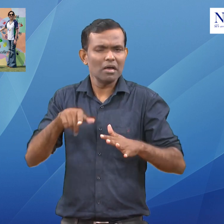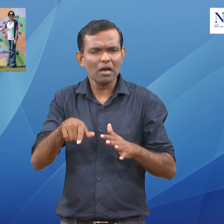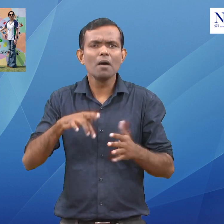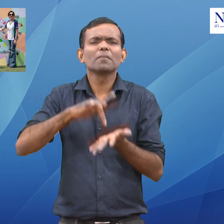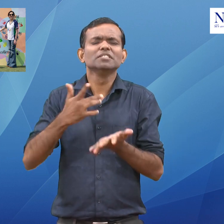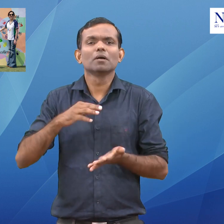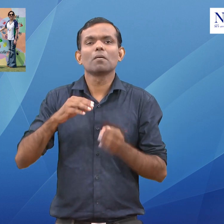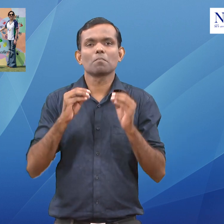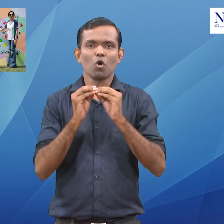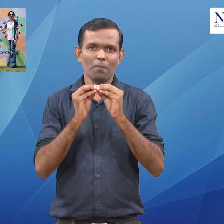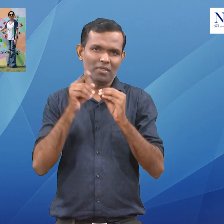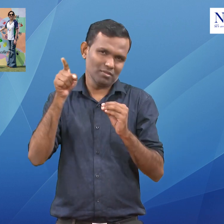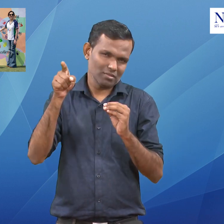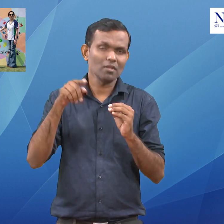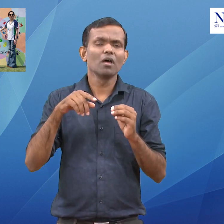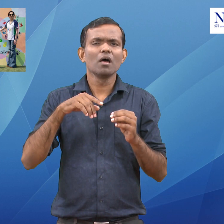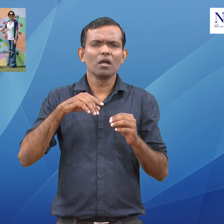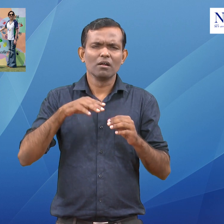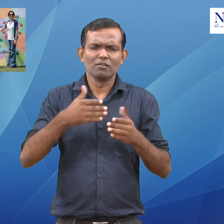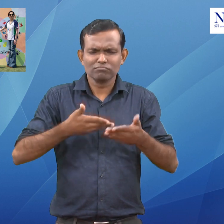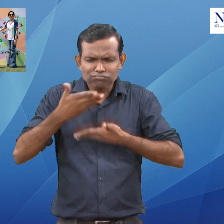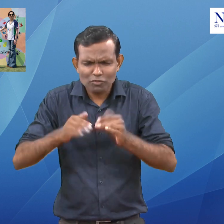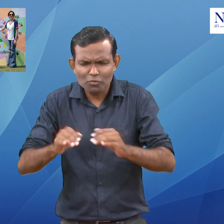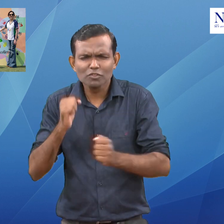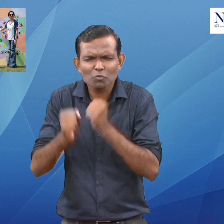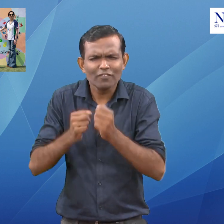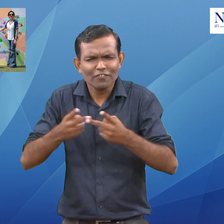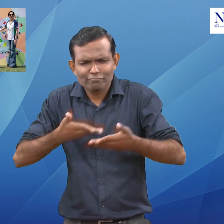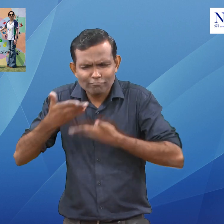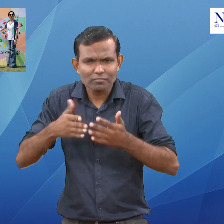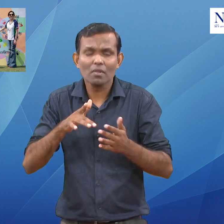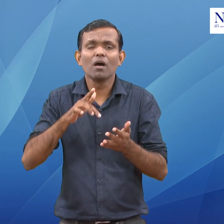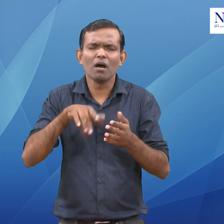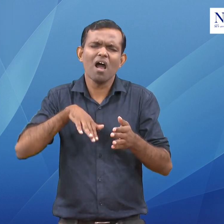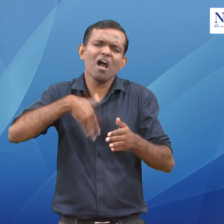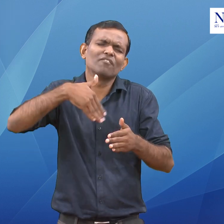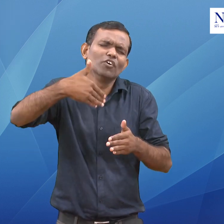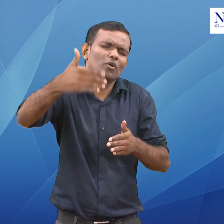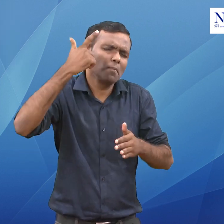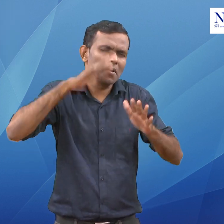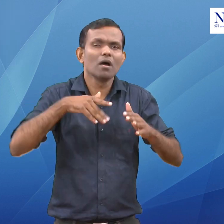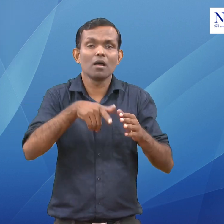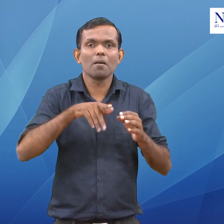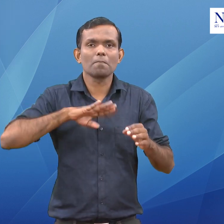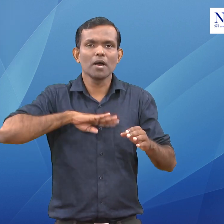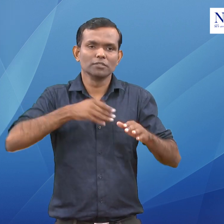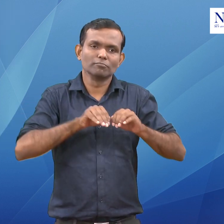agreement will focus on grade specific activities in selected schools and sessions between athletes and students to promote